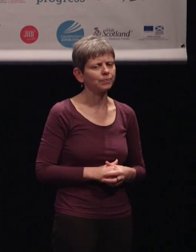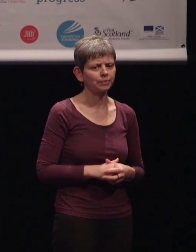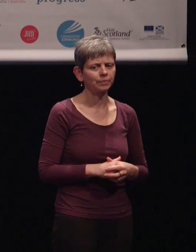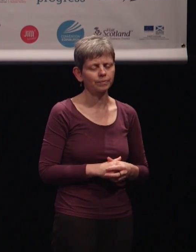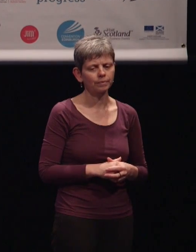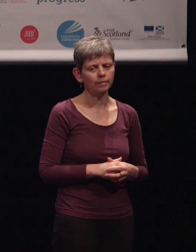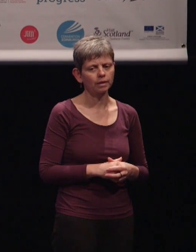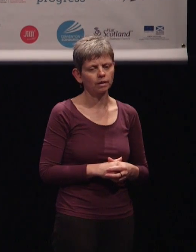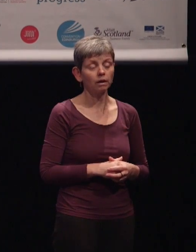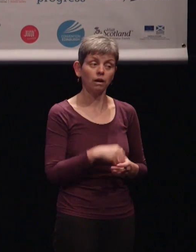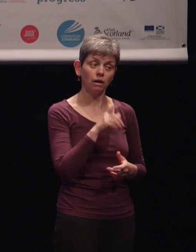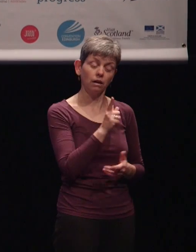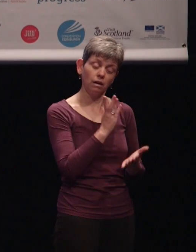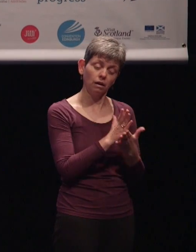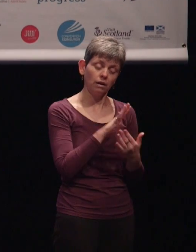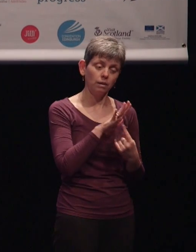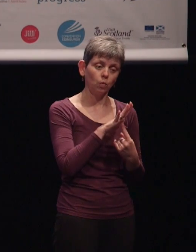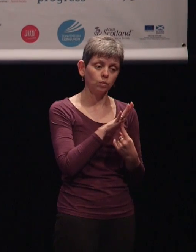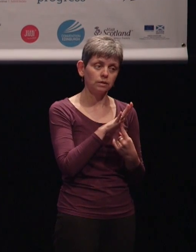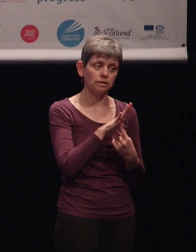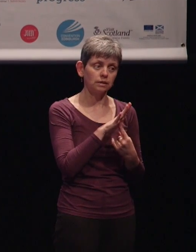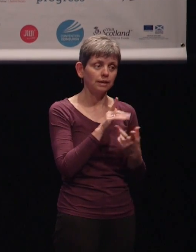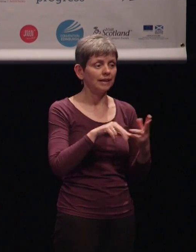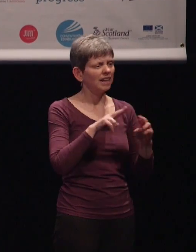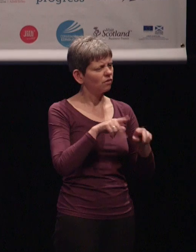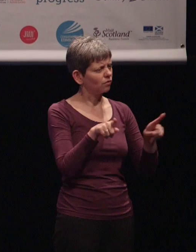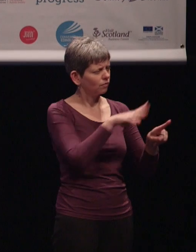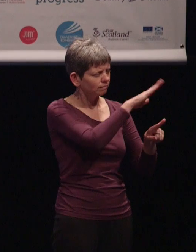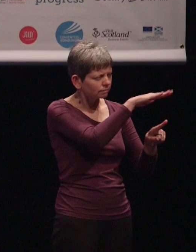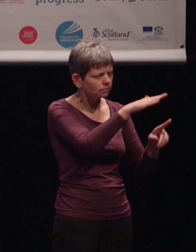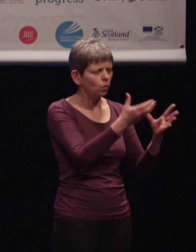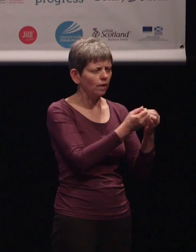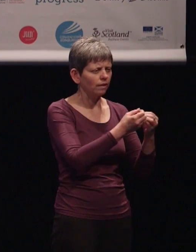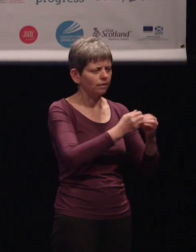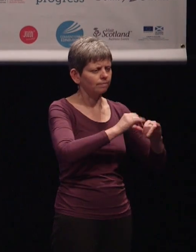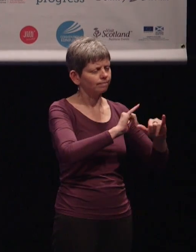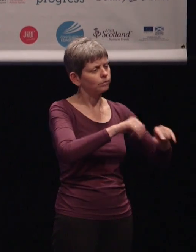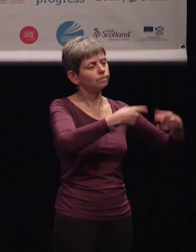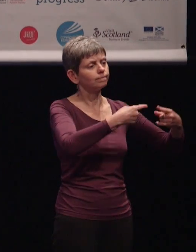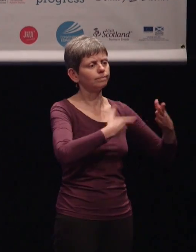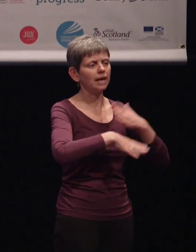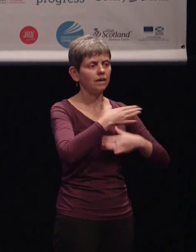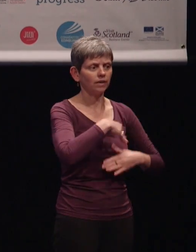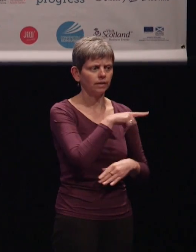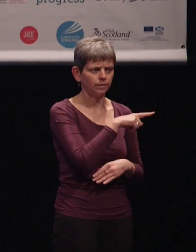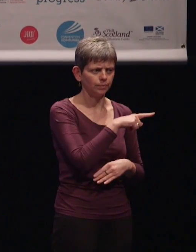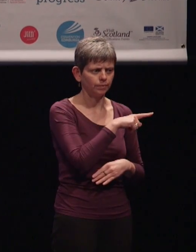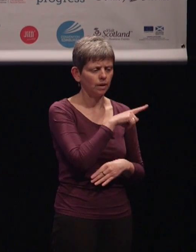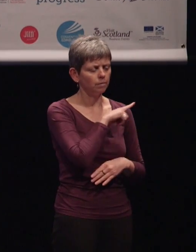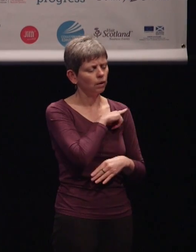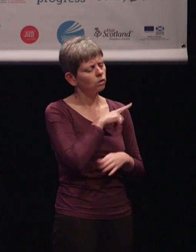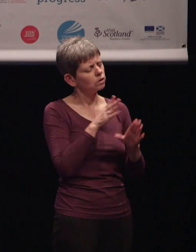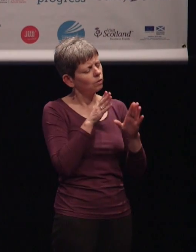and this is extra important if we have clients with challenging behaviors, because we have to give the person